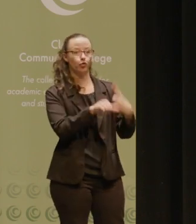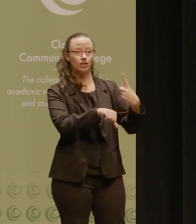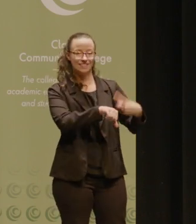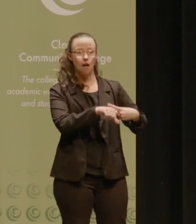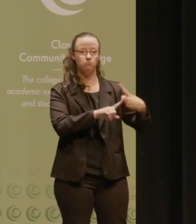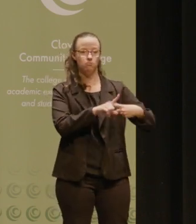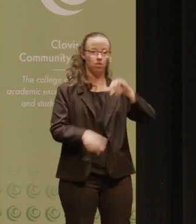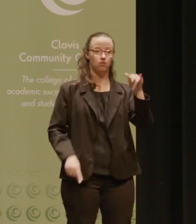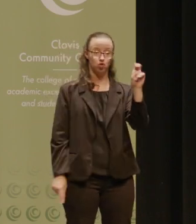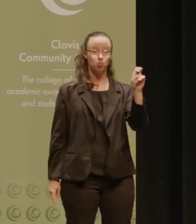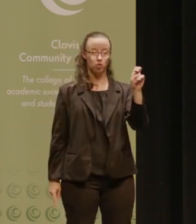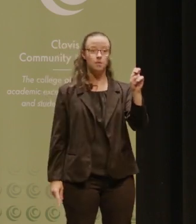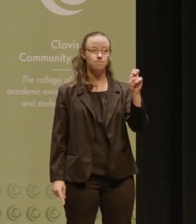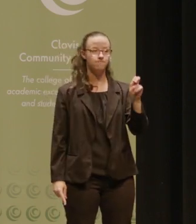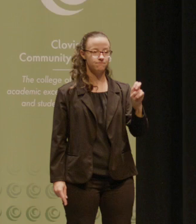month of June.